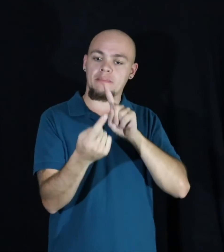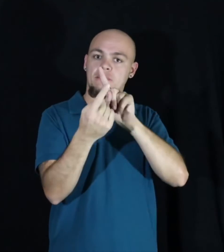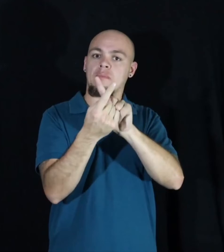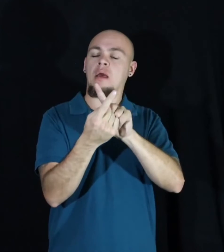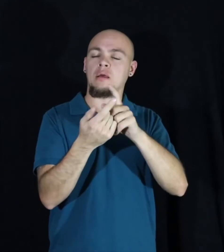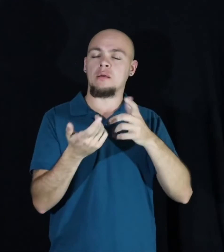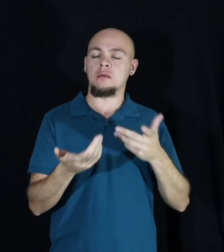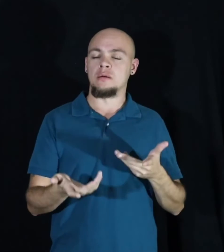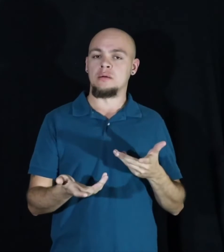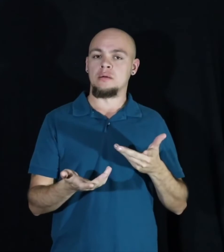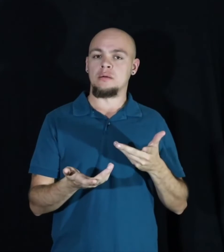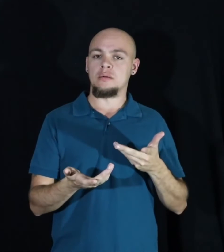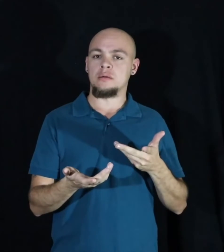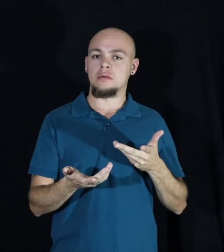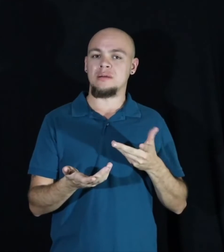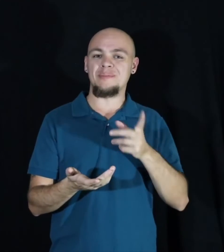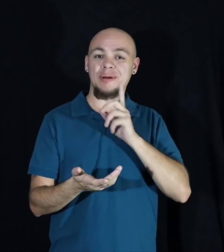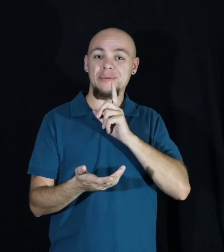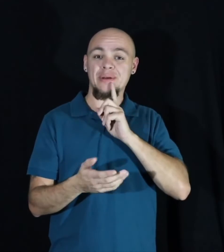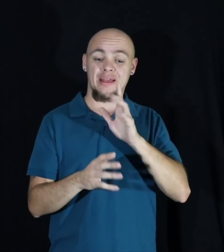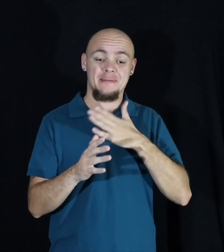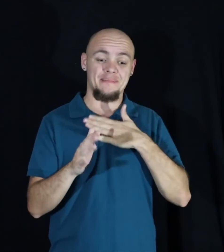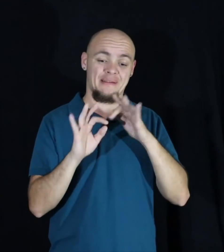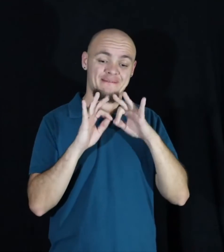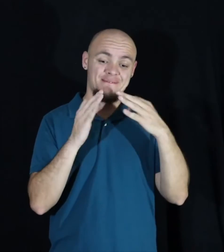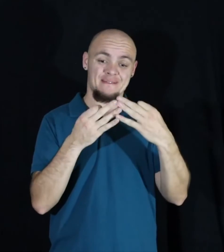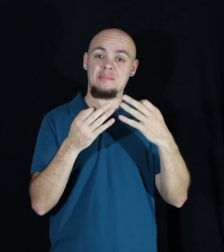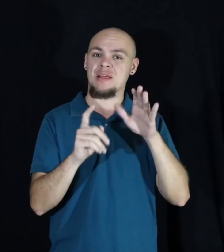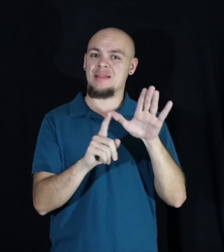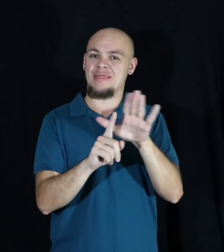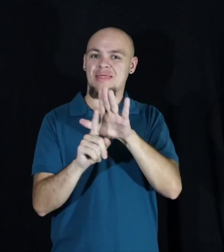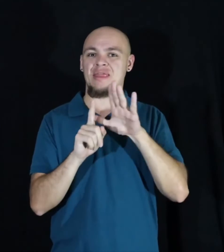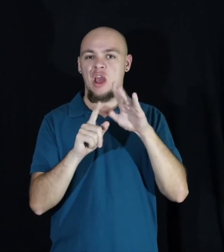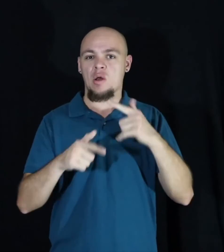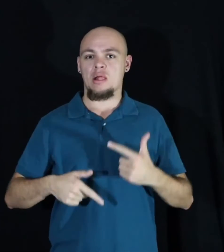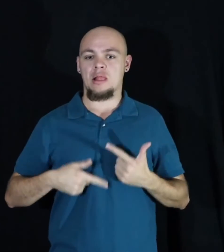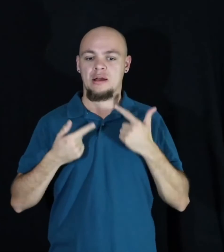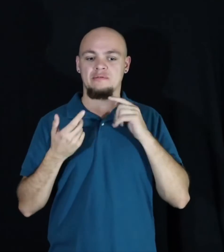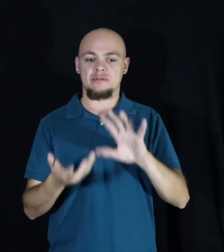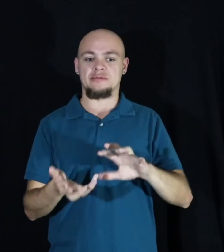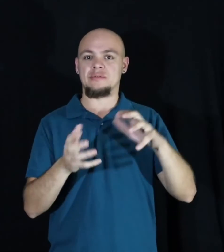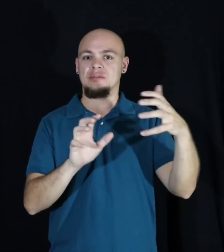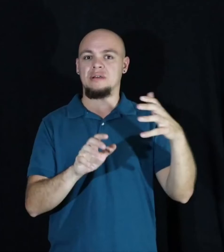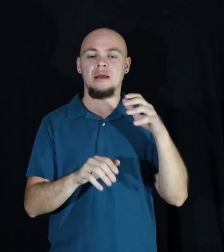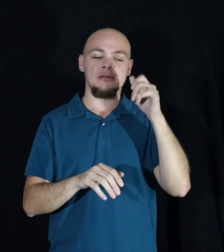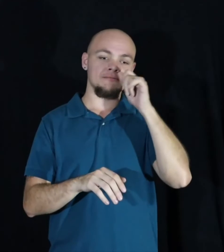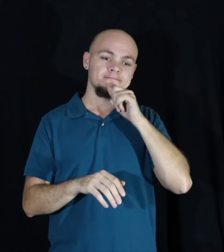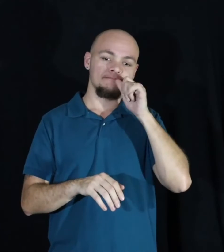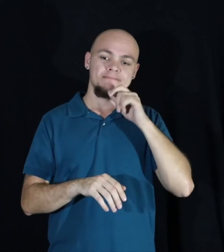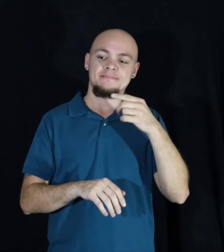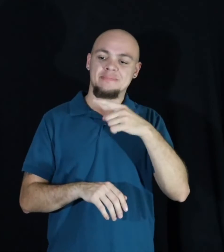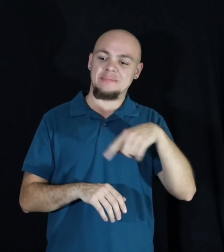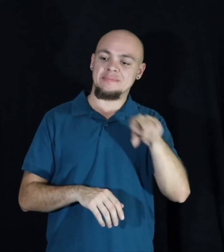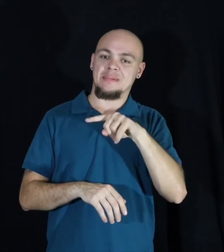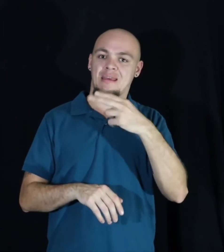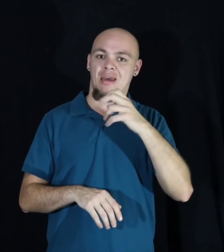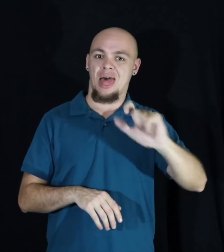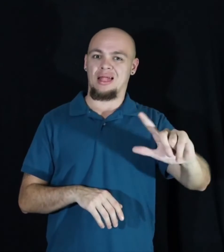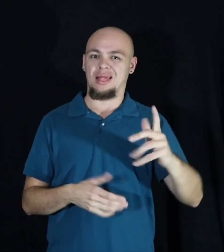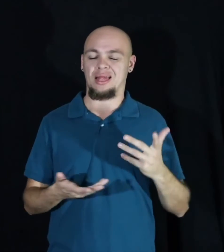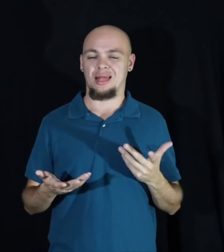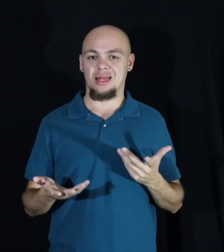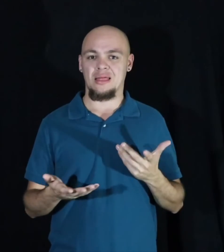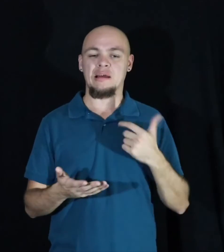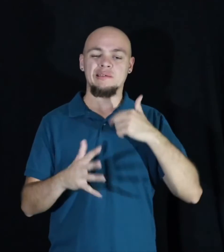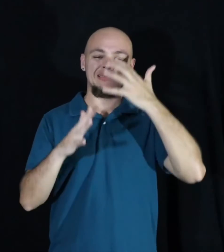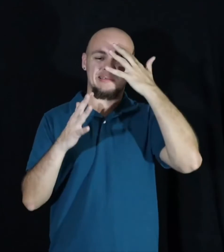with, but really the rest of my family. I was putting them through hell. And so I decided to stop,